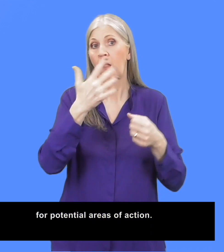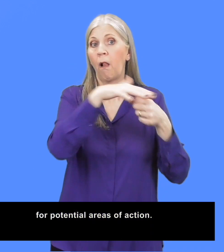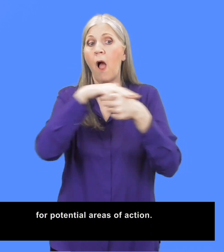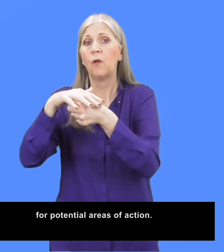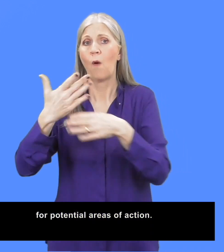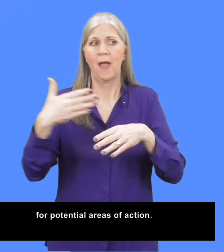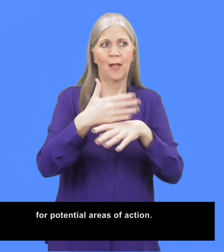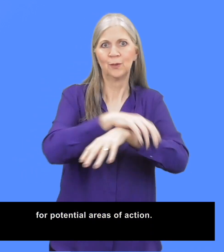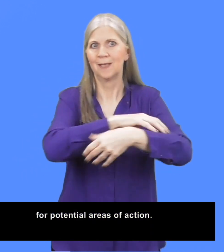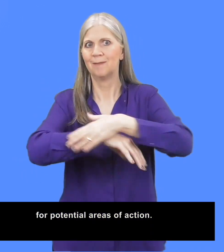action.